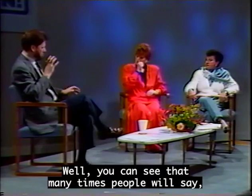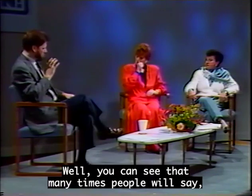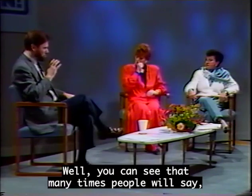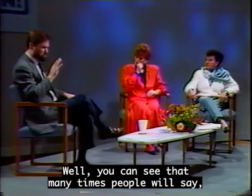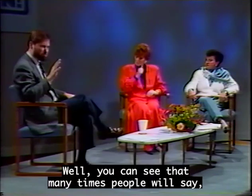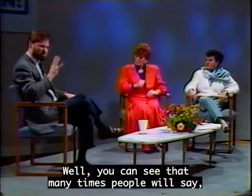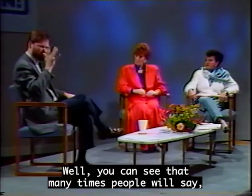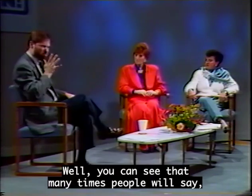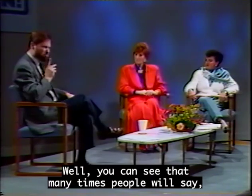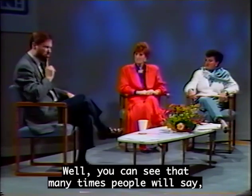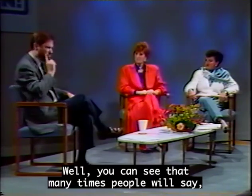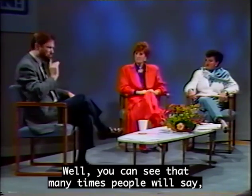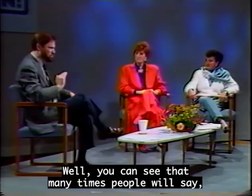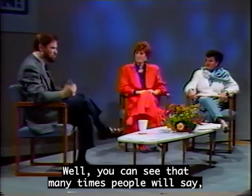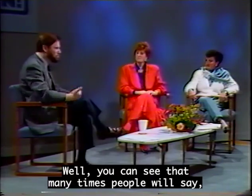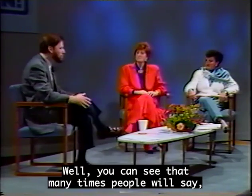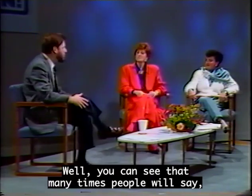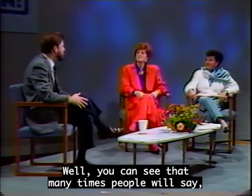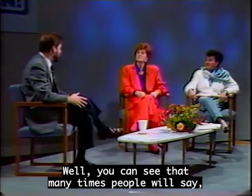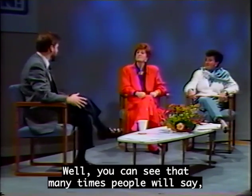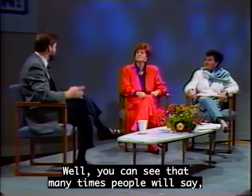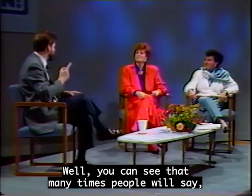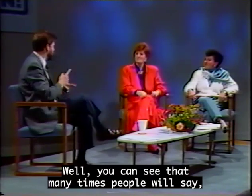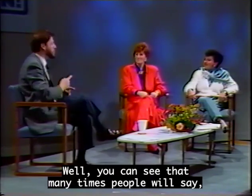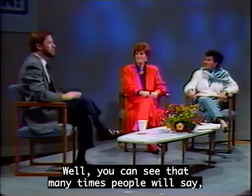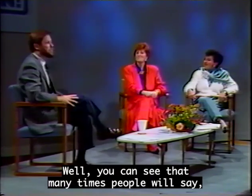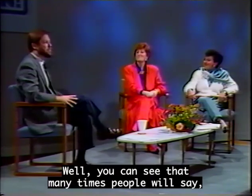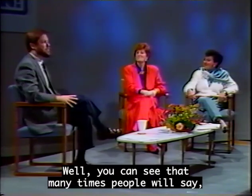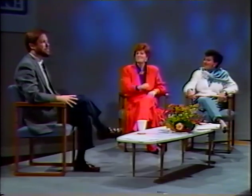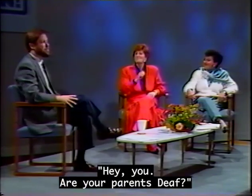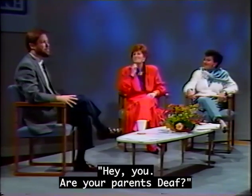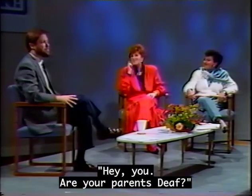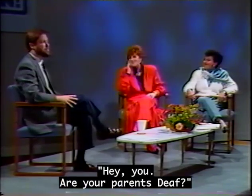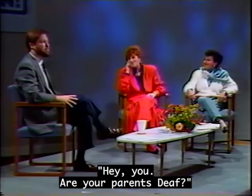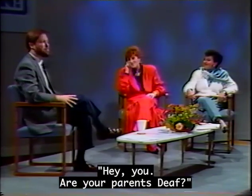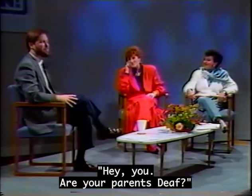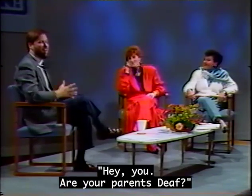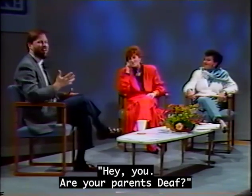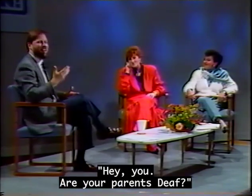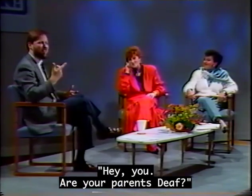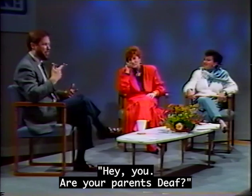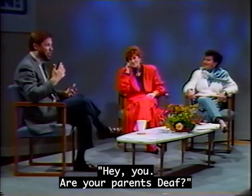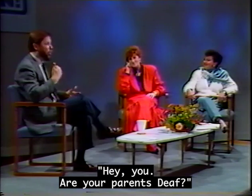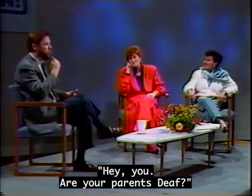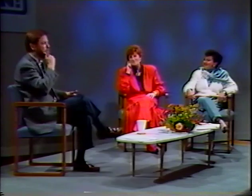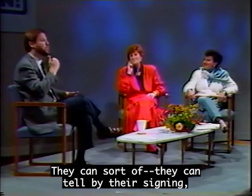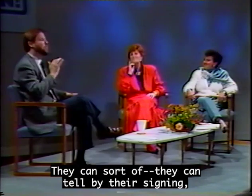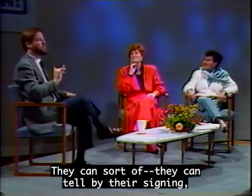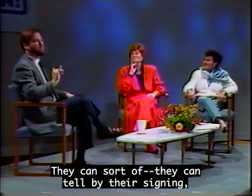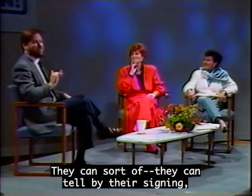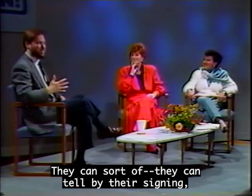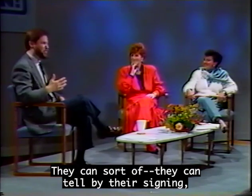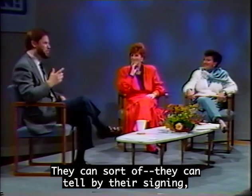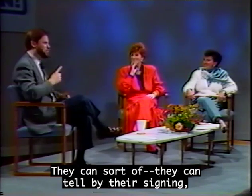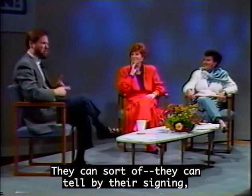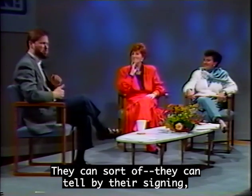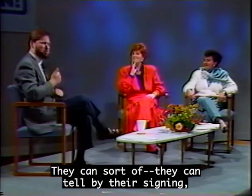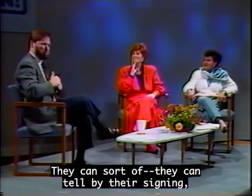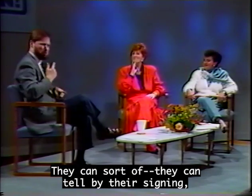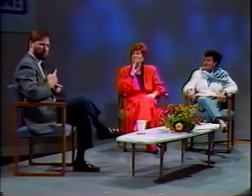Well, you can see that many times people will say, hey, you, are your parents deaf? They can tell by their